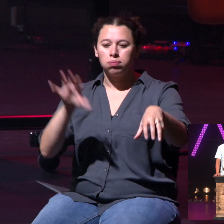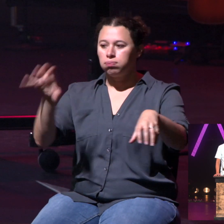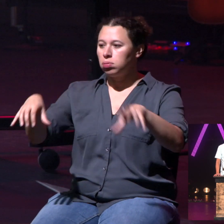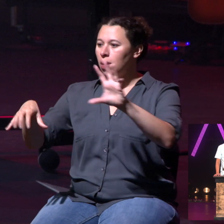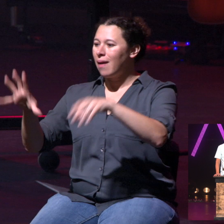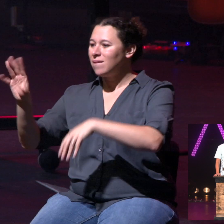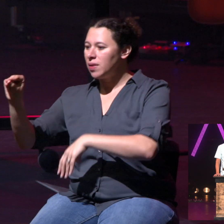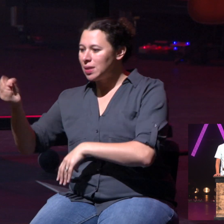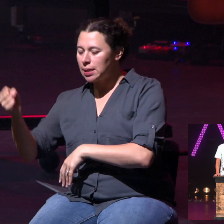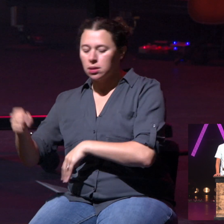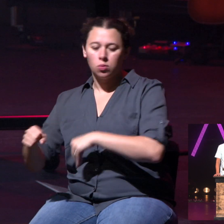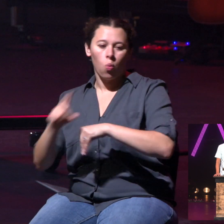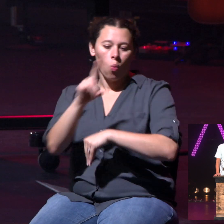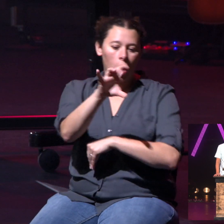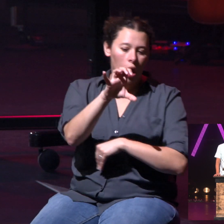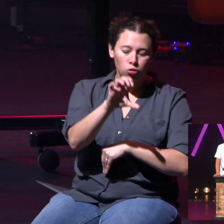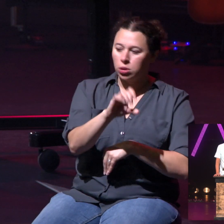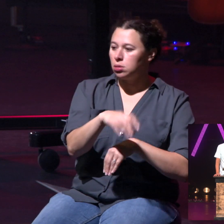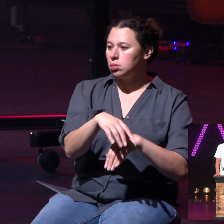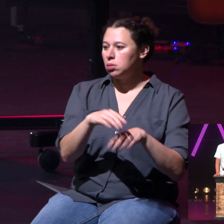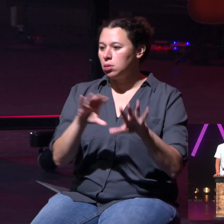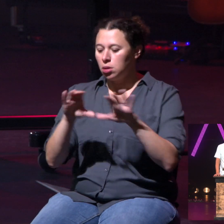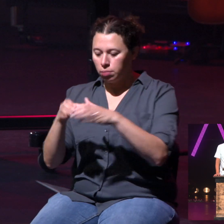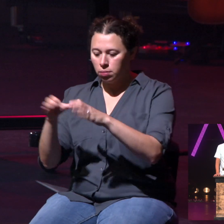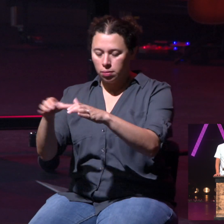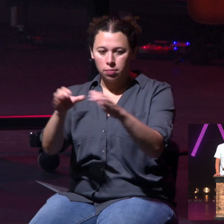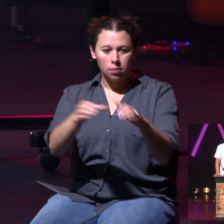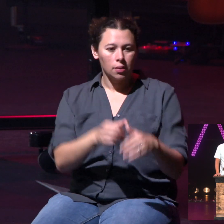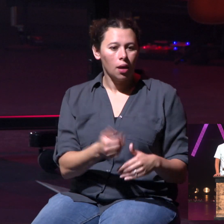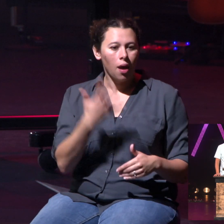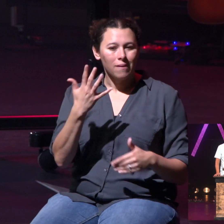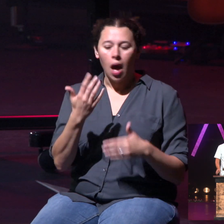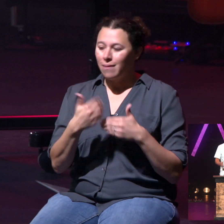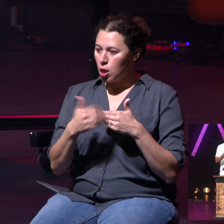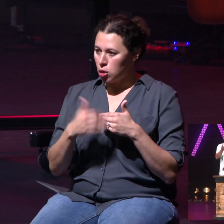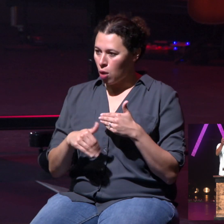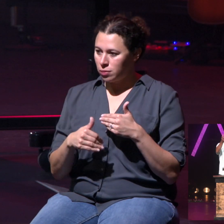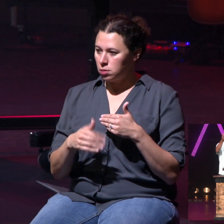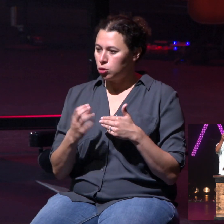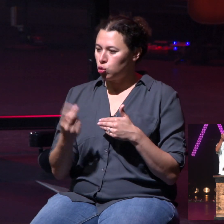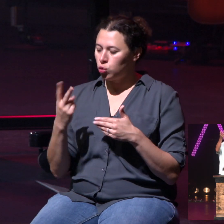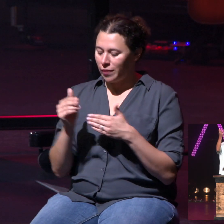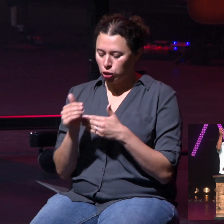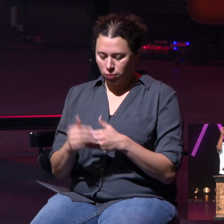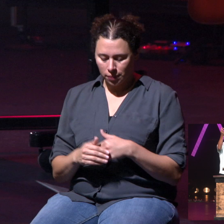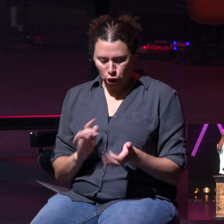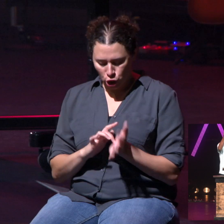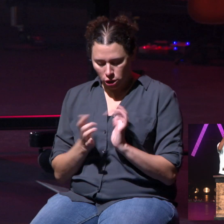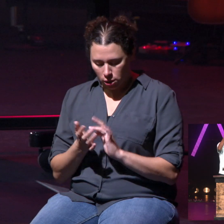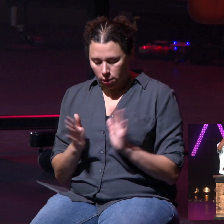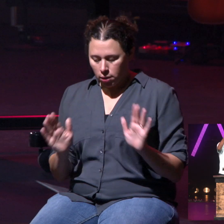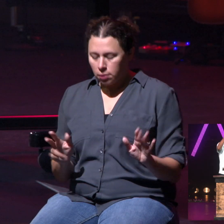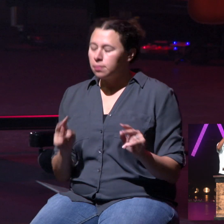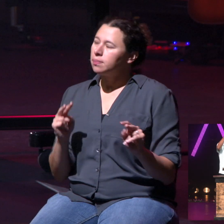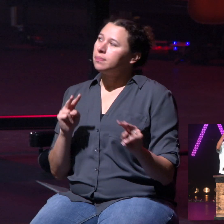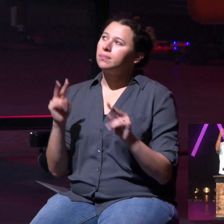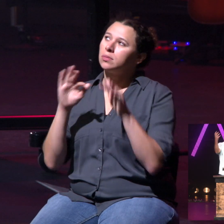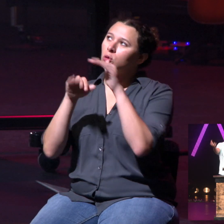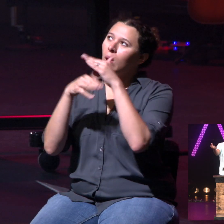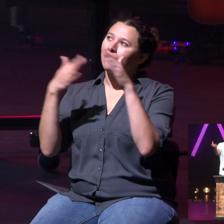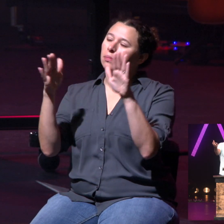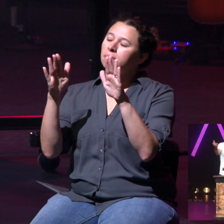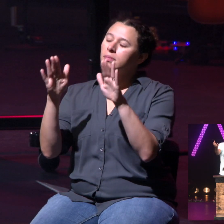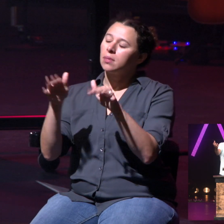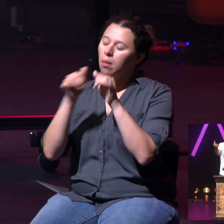50s. And taking the 5 loaves and the 2 fish, Jesus looked up to heaven. He said a blessing. He